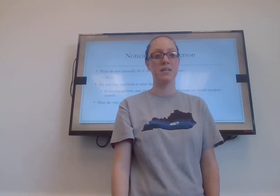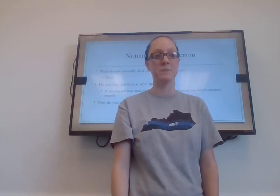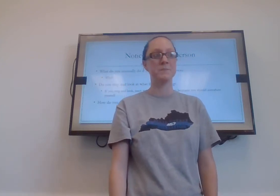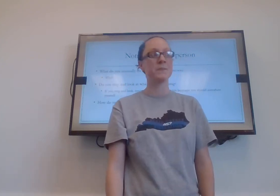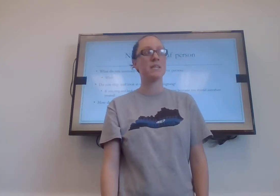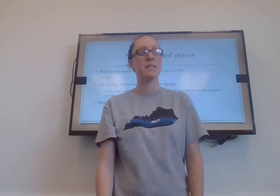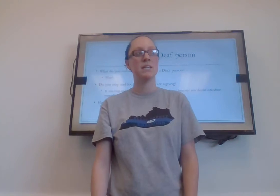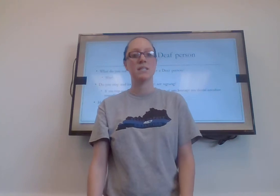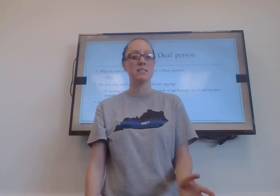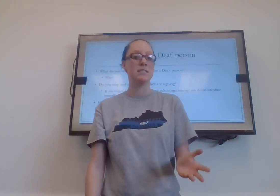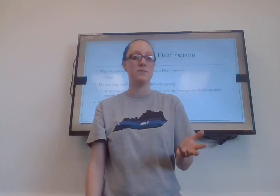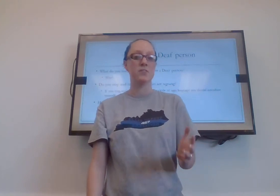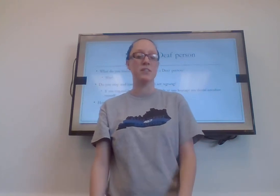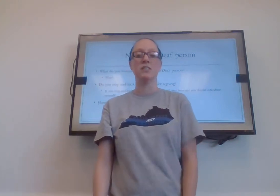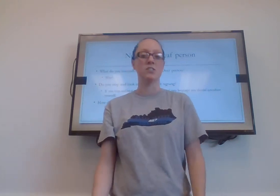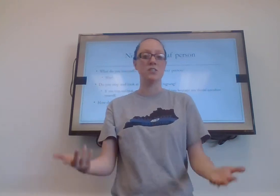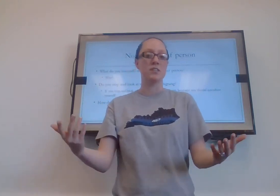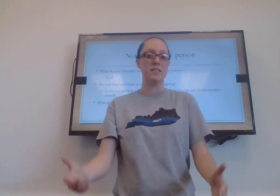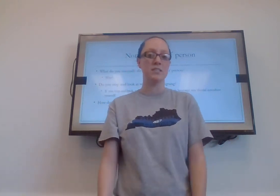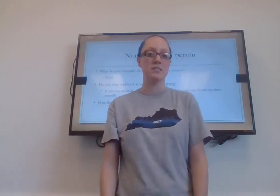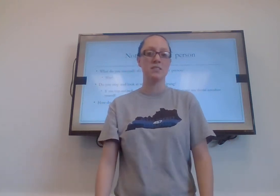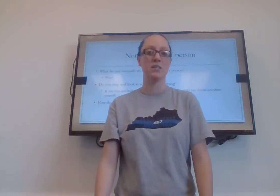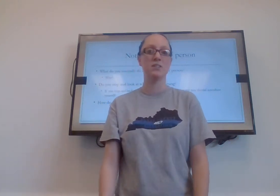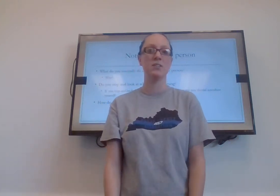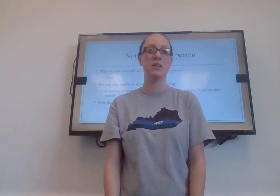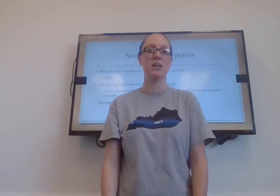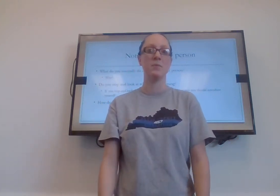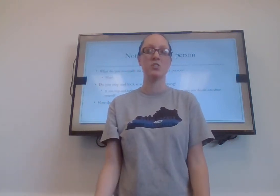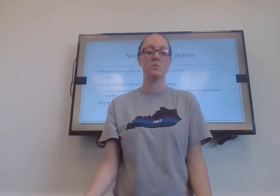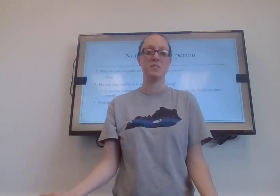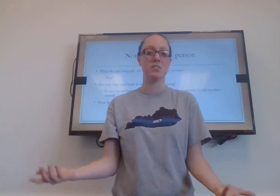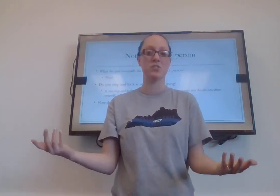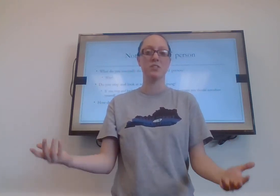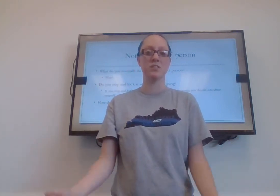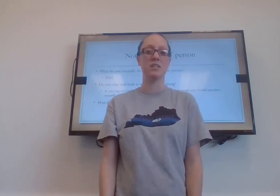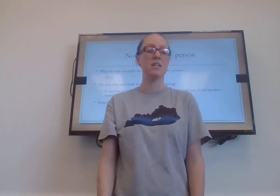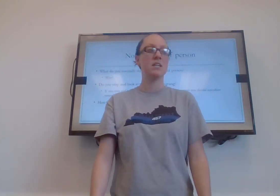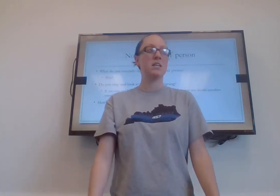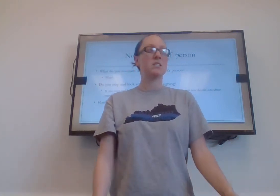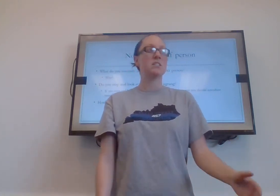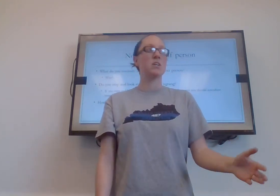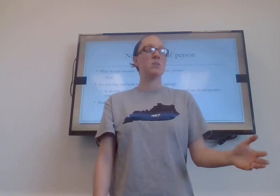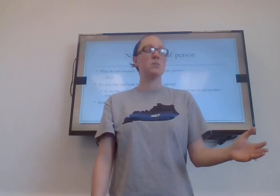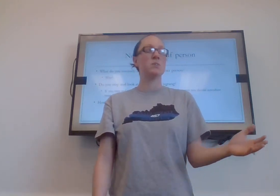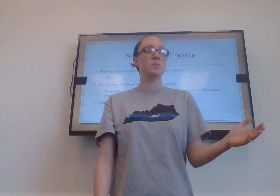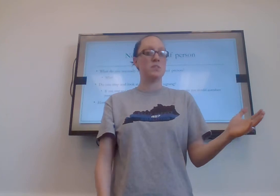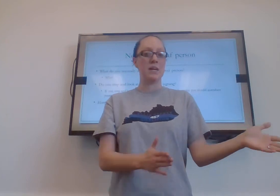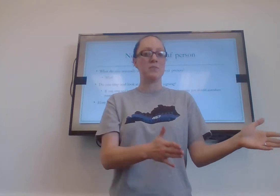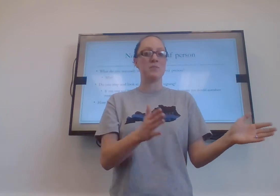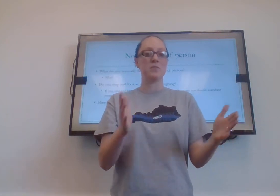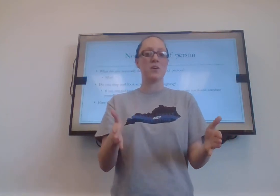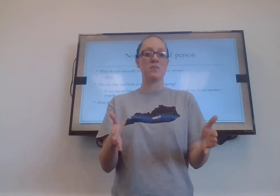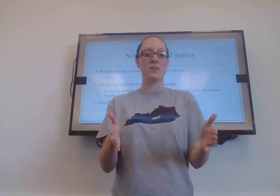don't. Because if they're here, they're going to hear. So that just means that they're hearing. So deaf, hard of